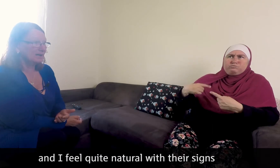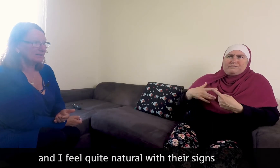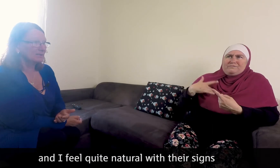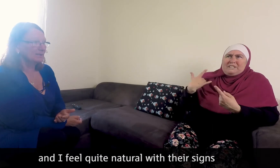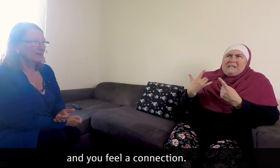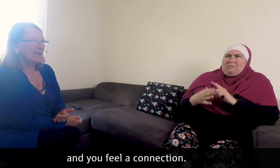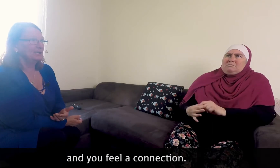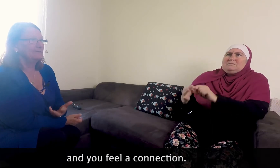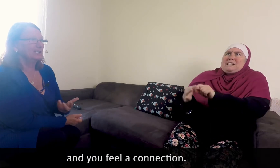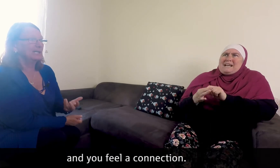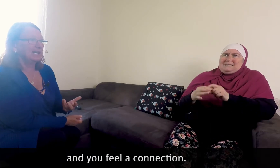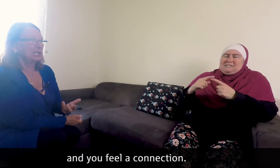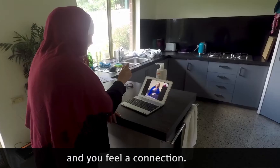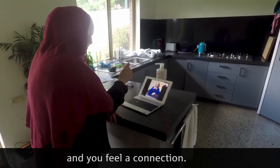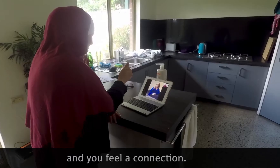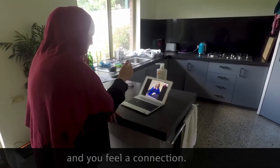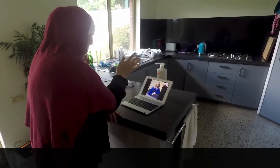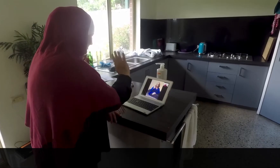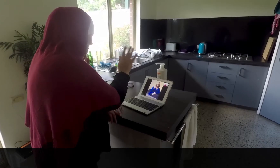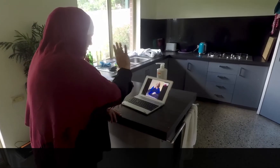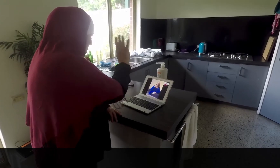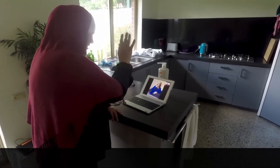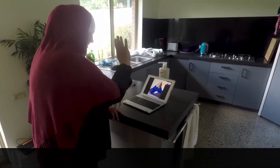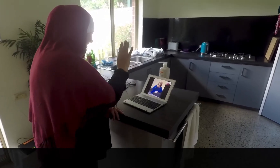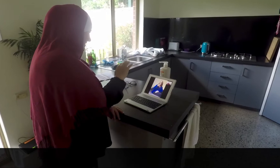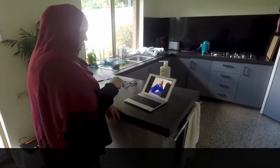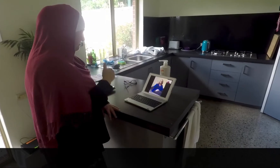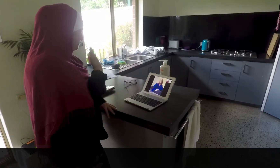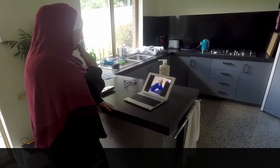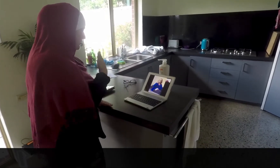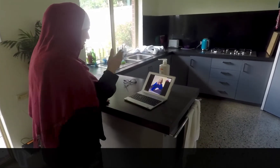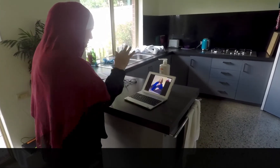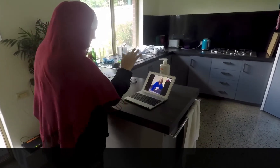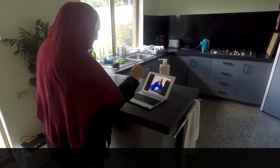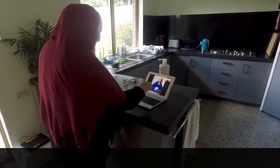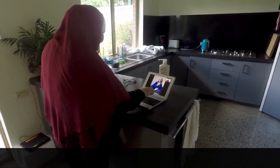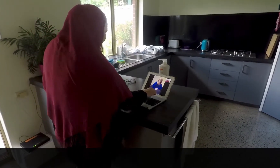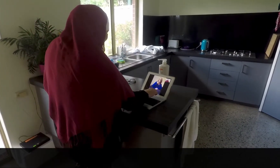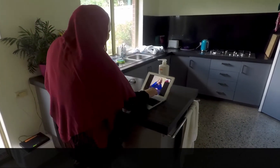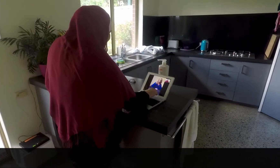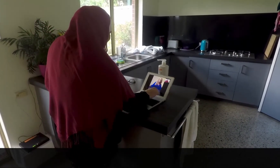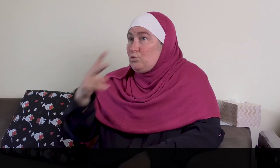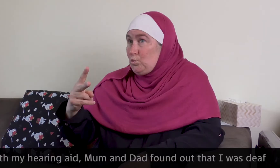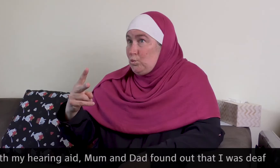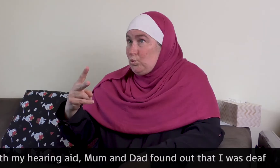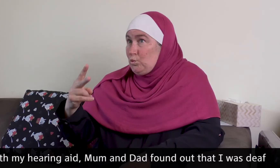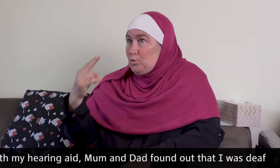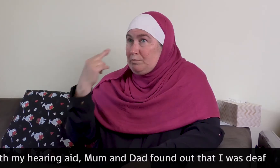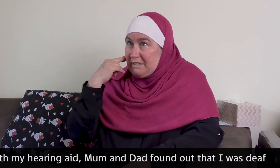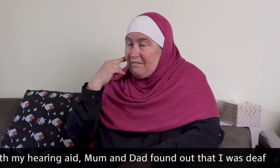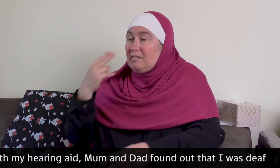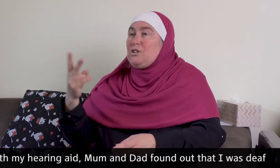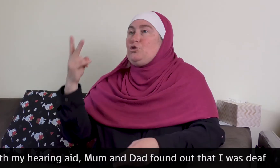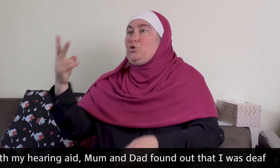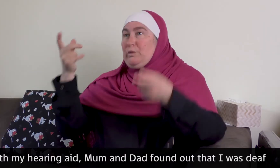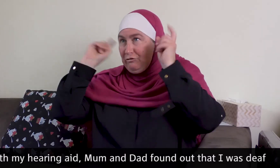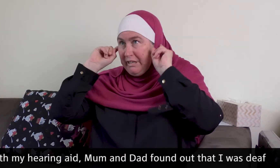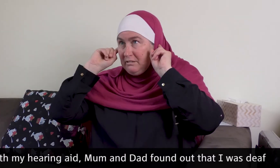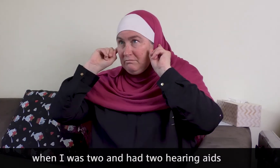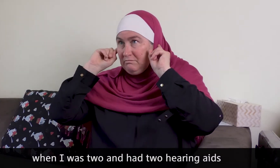signs, and you feel a connection. Georgina on a video call with Tamina. With my hearing aid, Mum and Dad found out that I was deaf when I